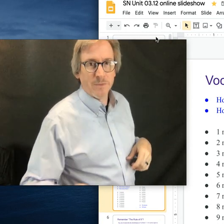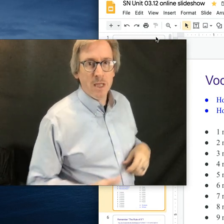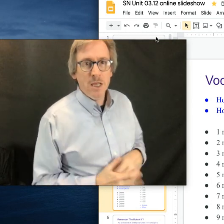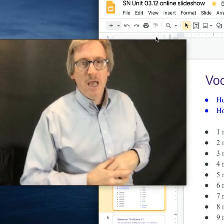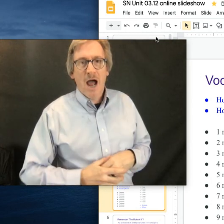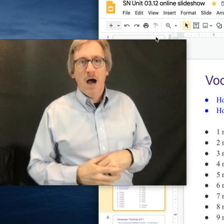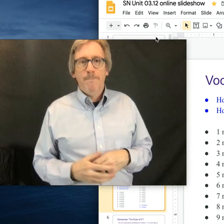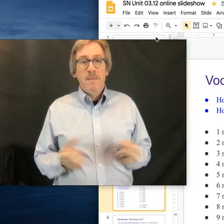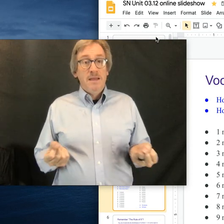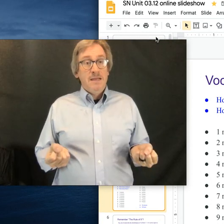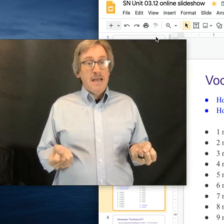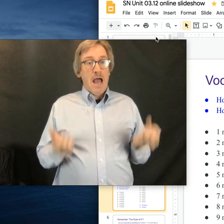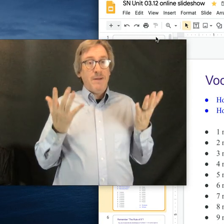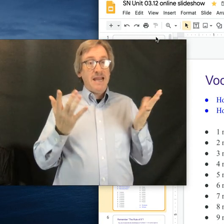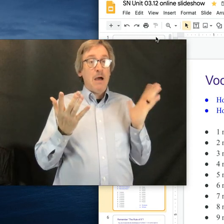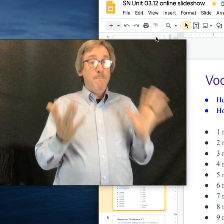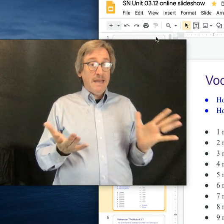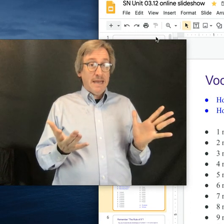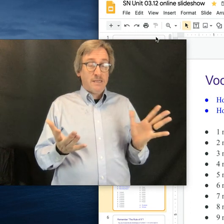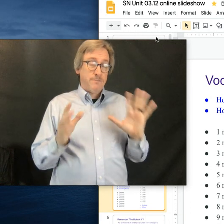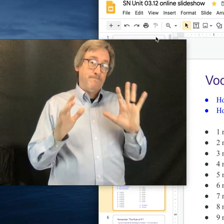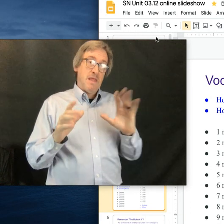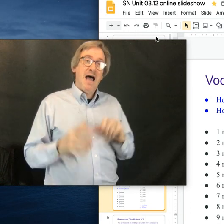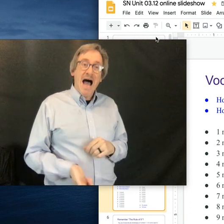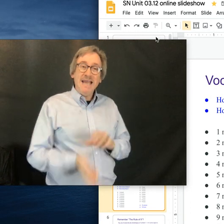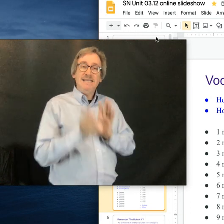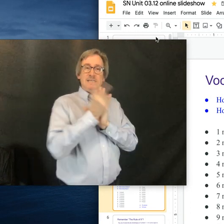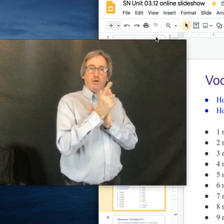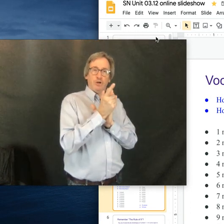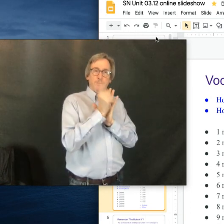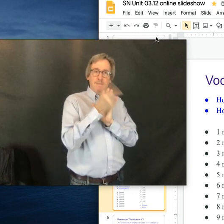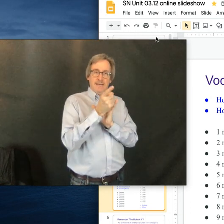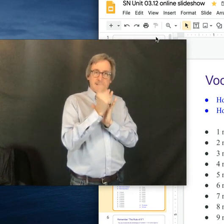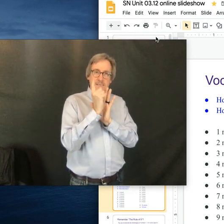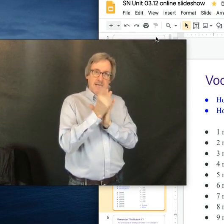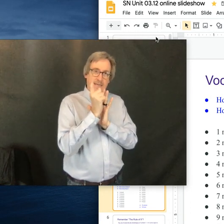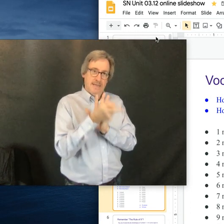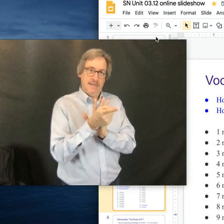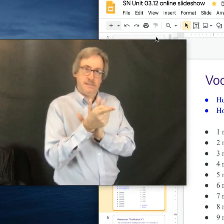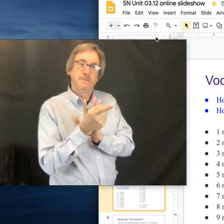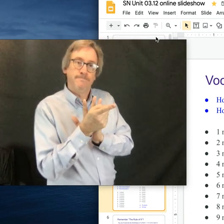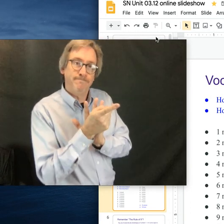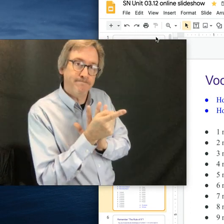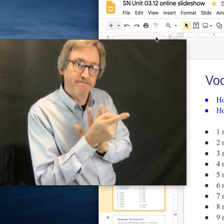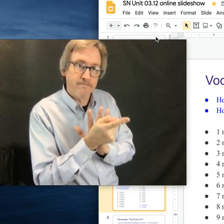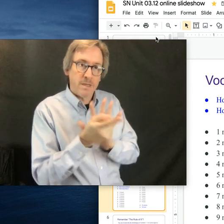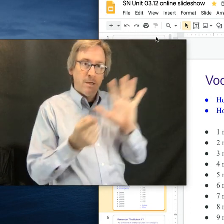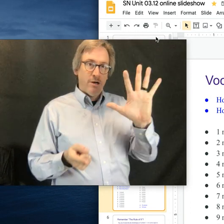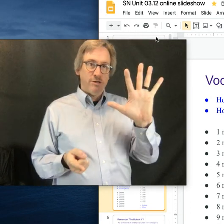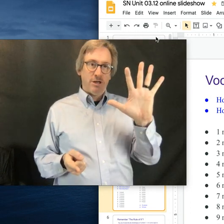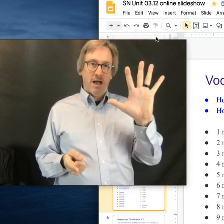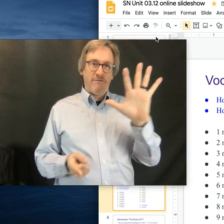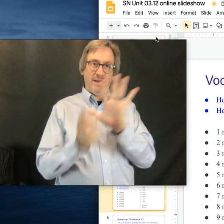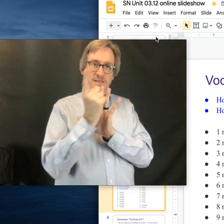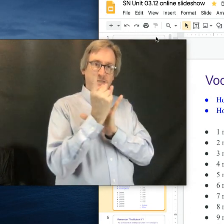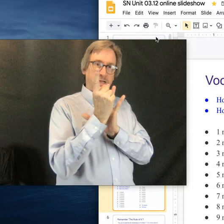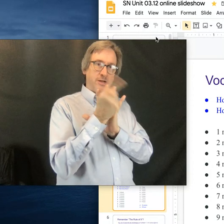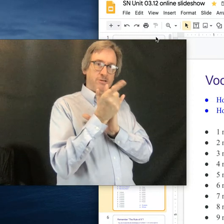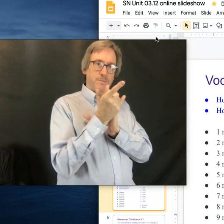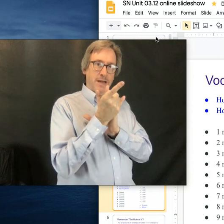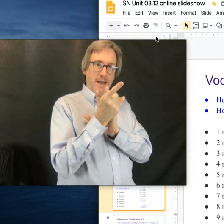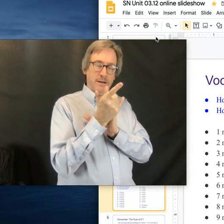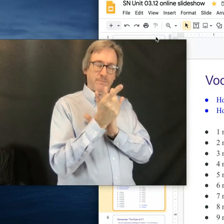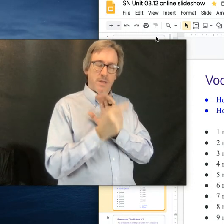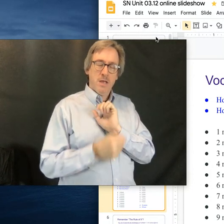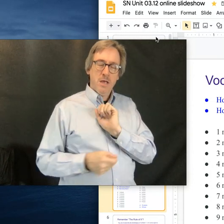with me. How many? Now, minutes. I learned minutes like this. Here's the clock face. Here's